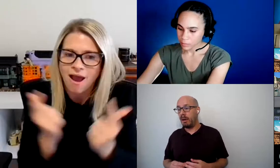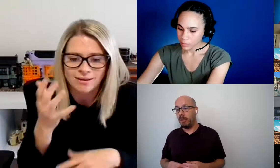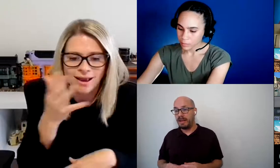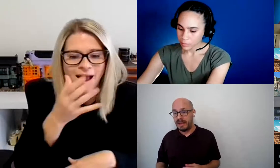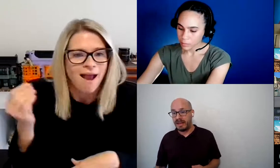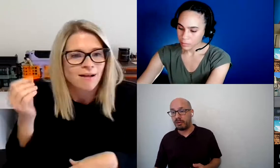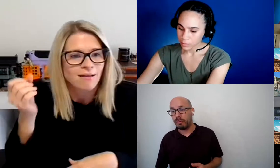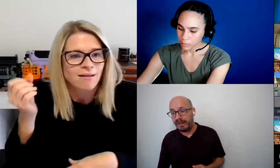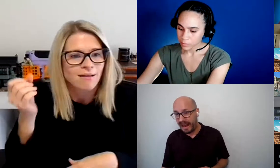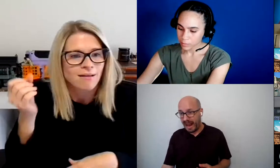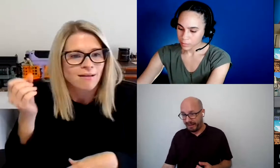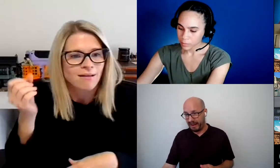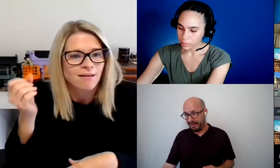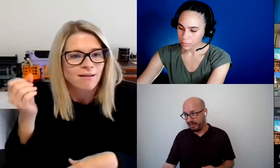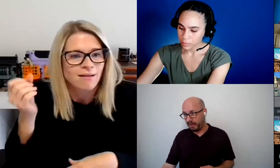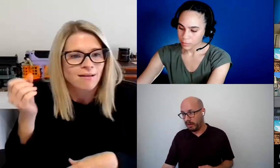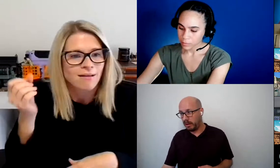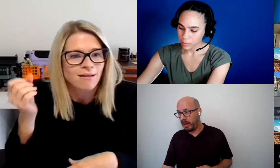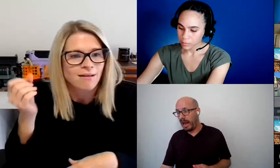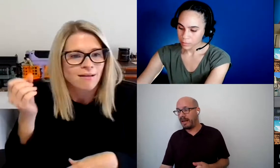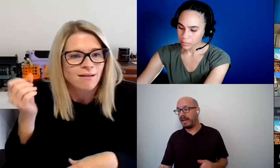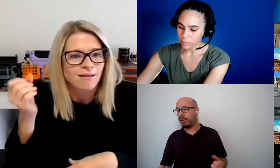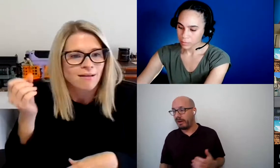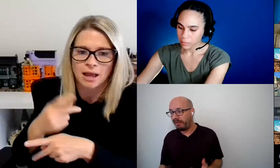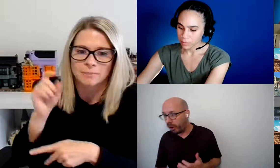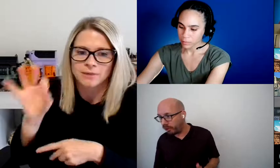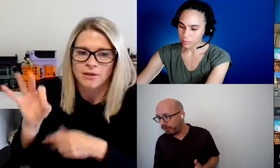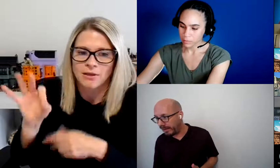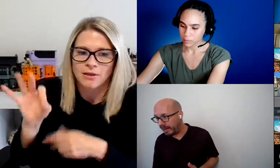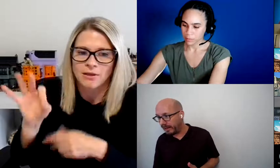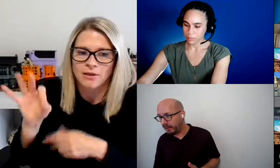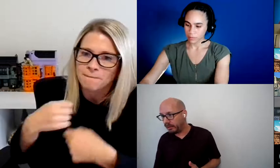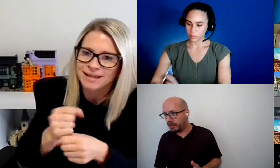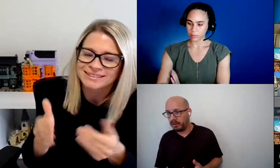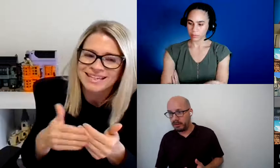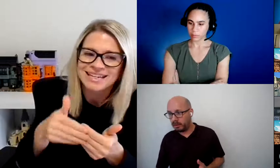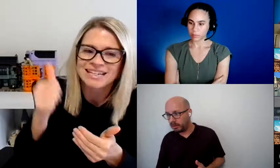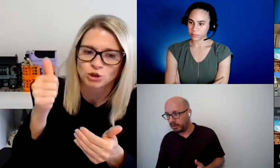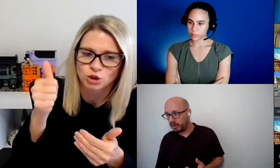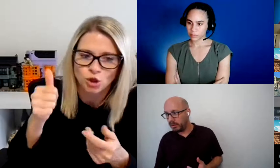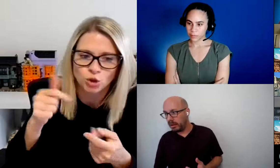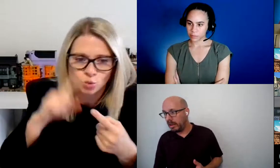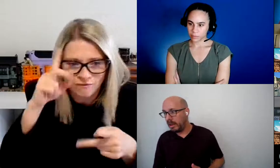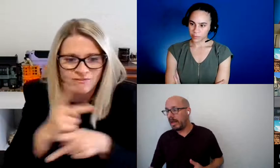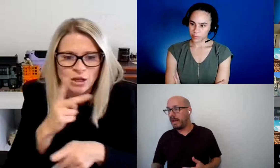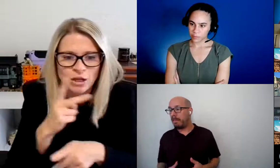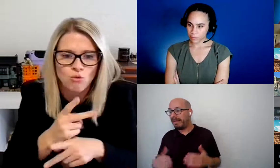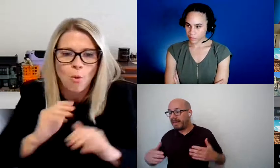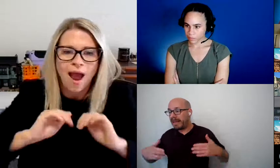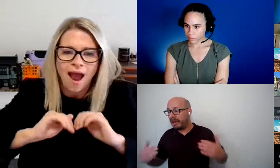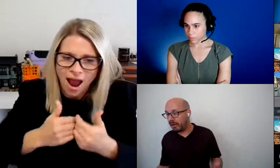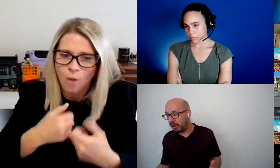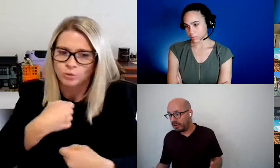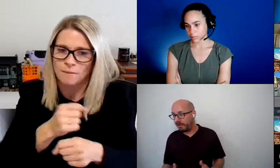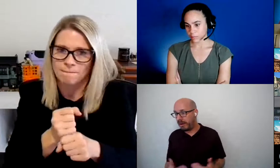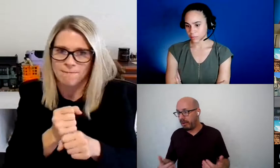Now, with increased access and increased understanding, it makes it easier to